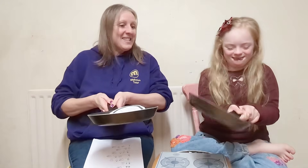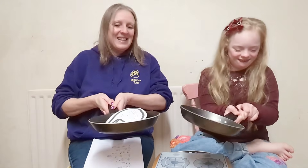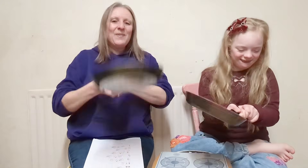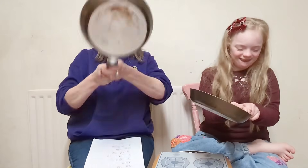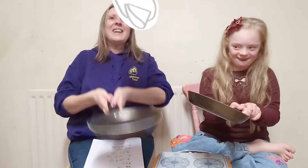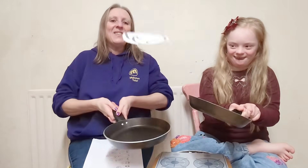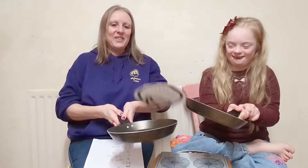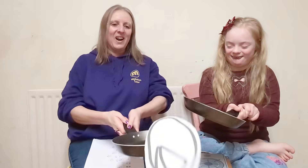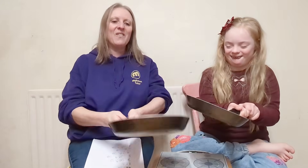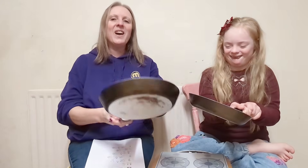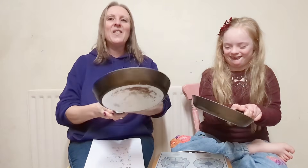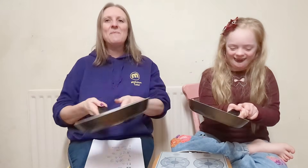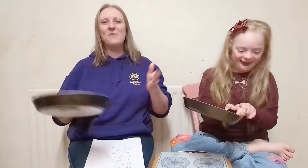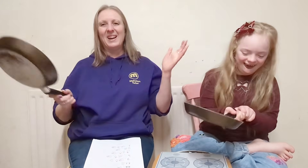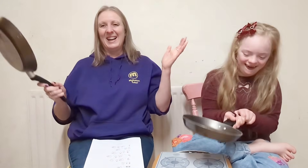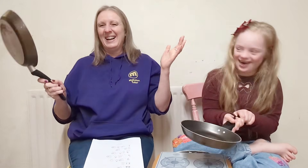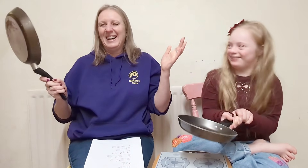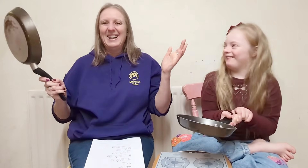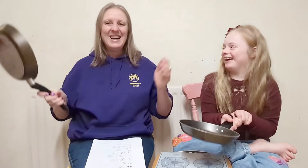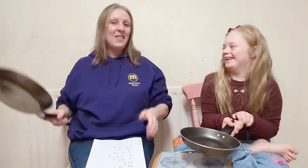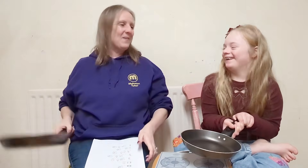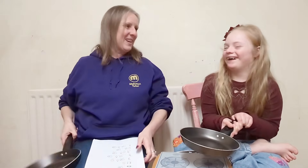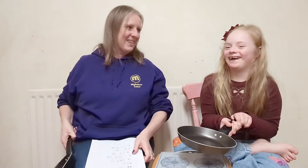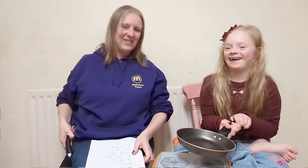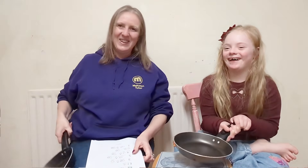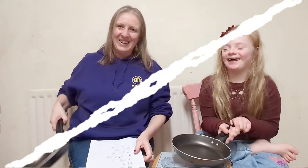That's it, baby girl. Oh no, they're both on the floor.